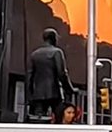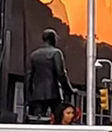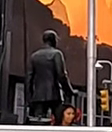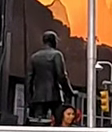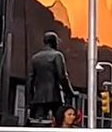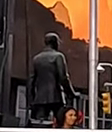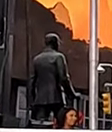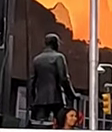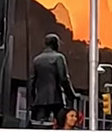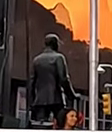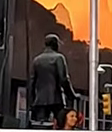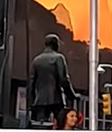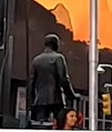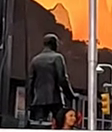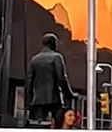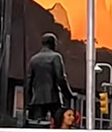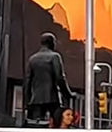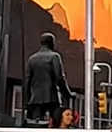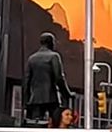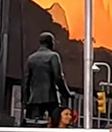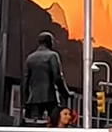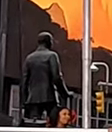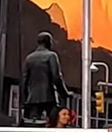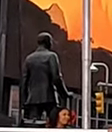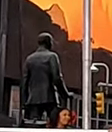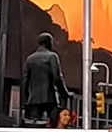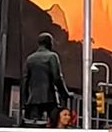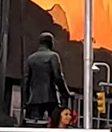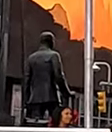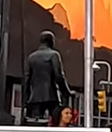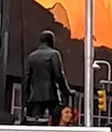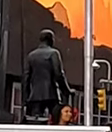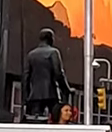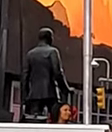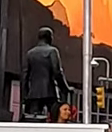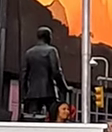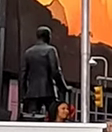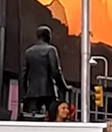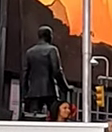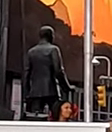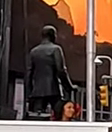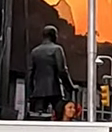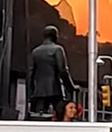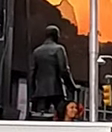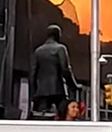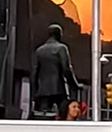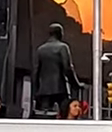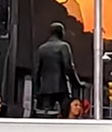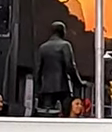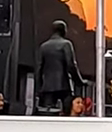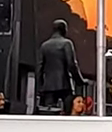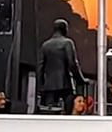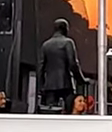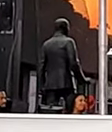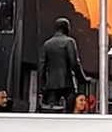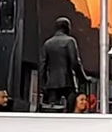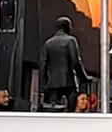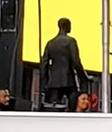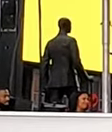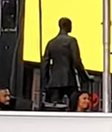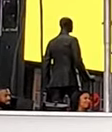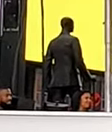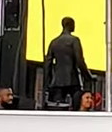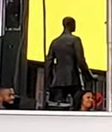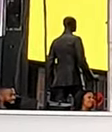my family. I grew up with a singing musical family. My dad was a producer, my mom sang, my dad, my brother sang, my sister sang, we all sang, and so